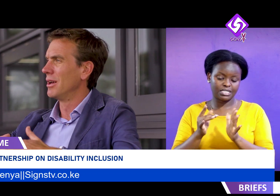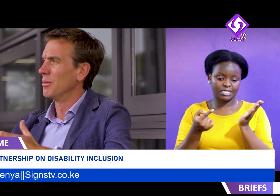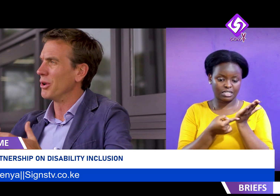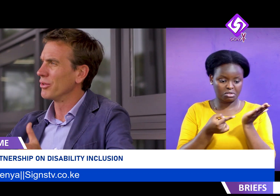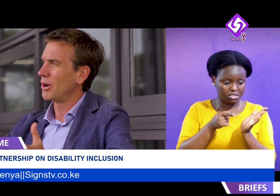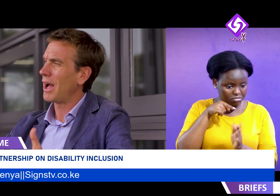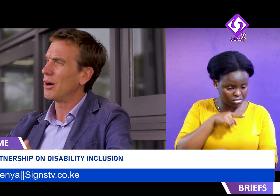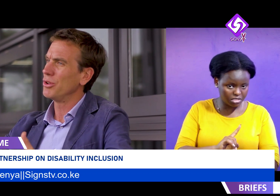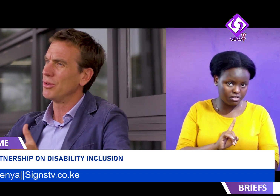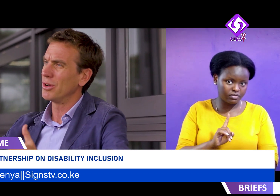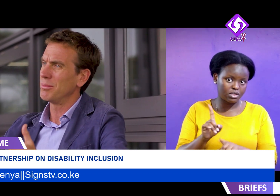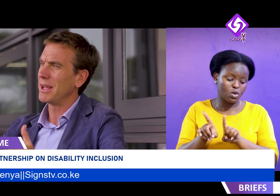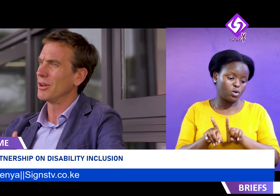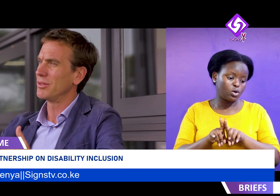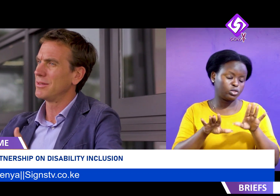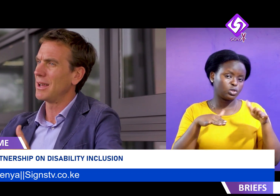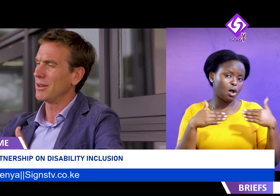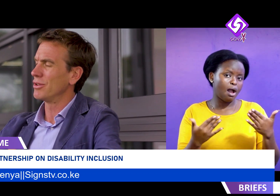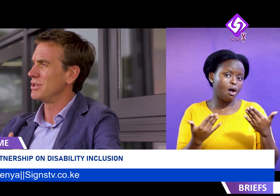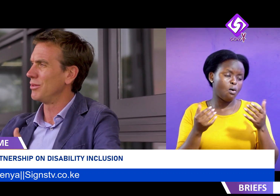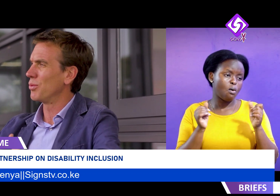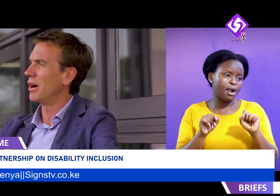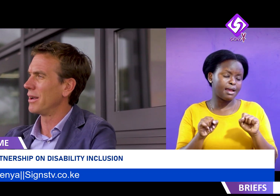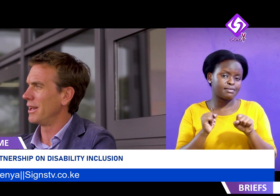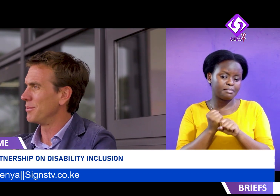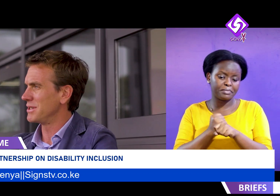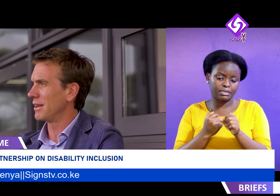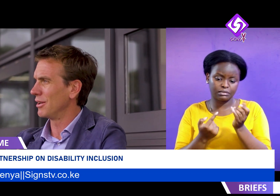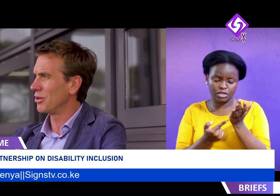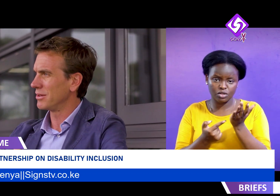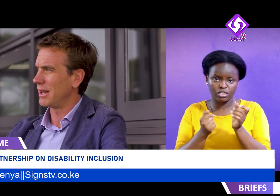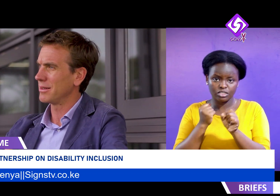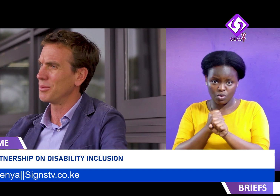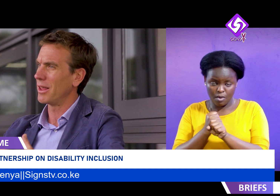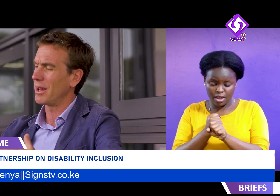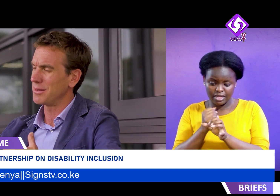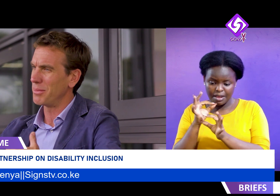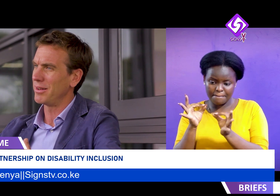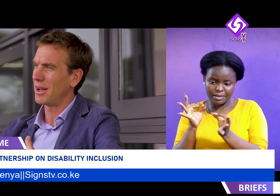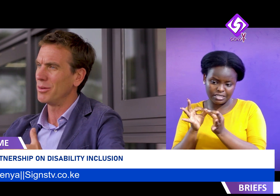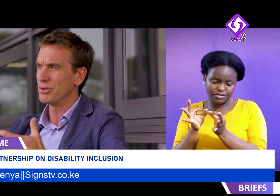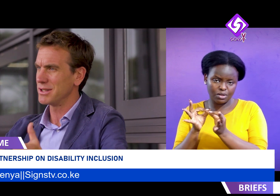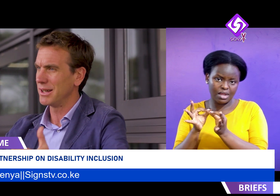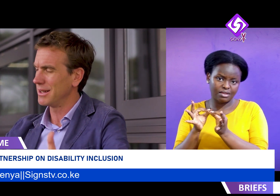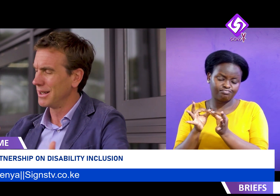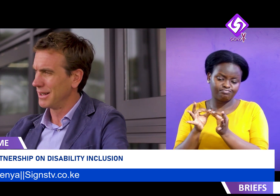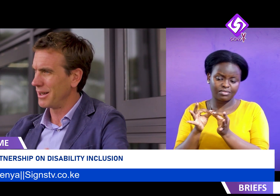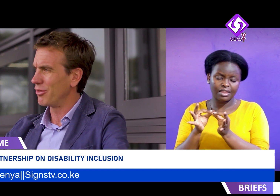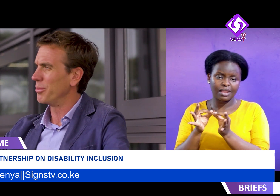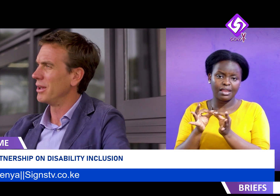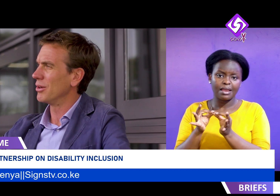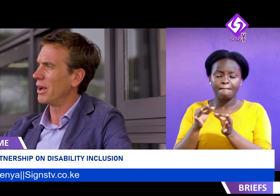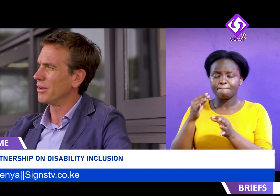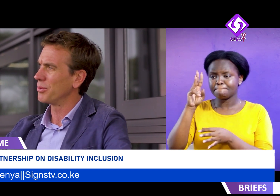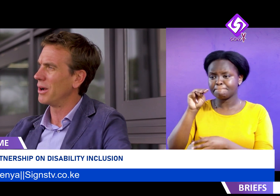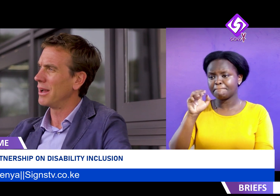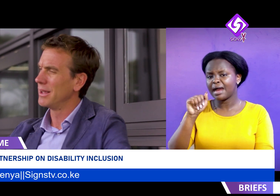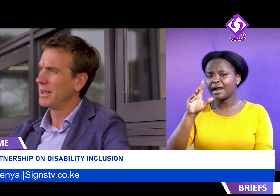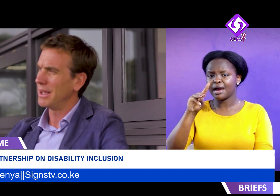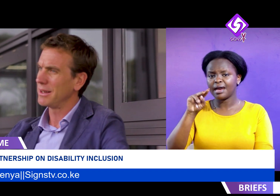themselves, but also how you can make those technologies work in a particular context, whether that's Mandera, Busia, Nairobi,